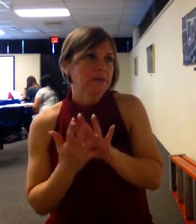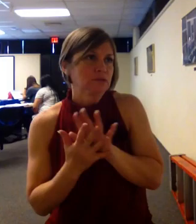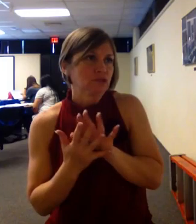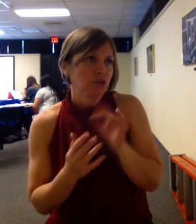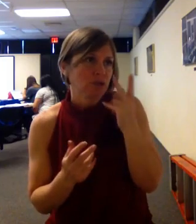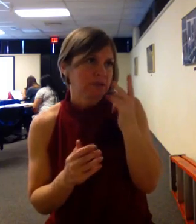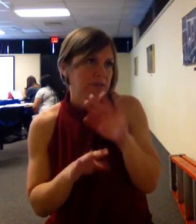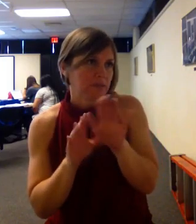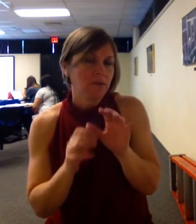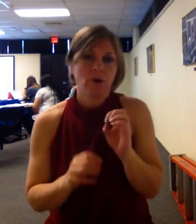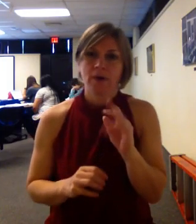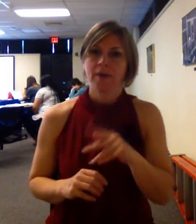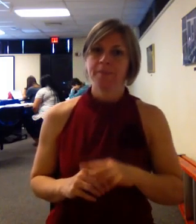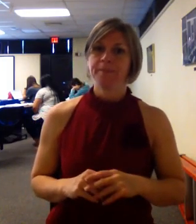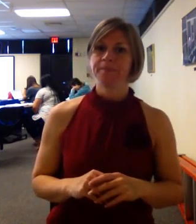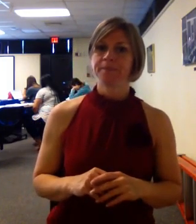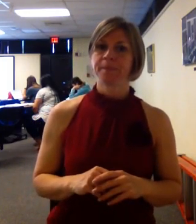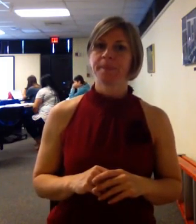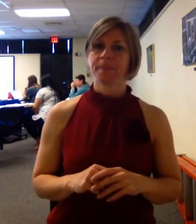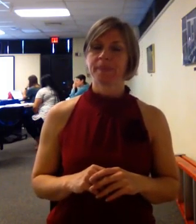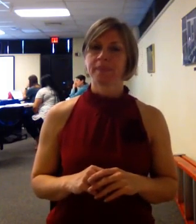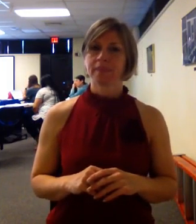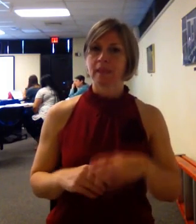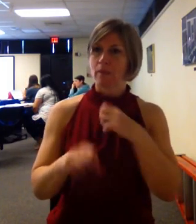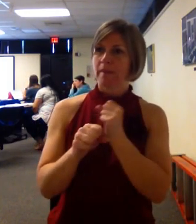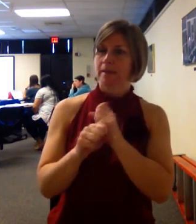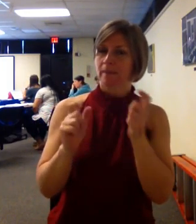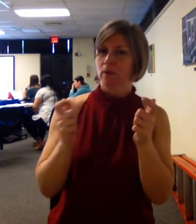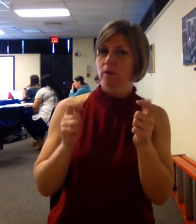Okay. Maybe make it a little bigger.